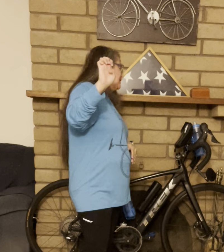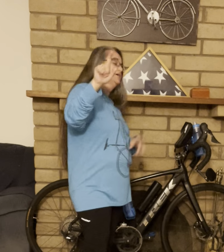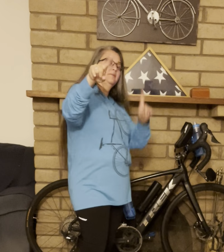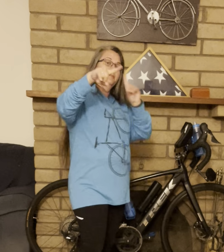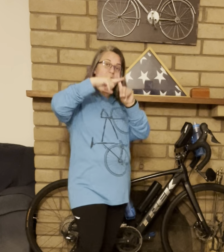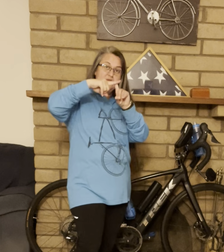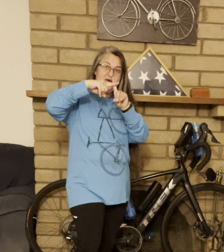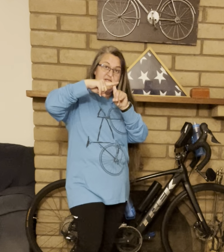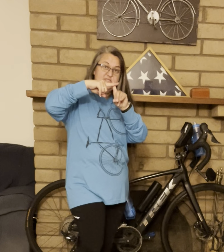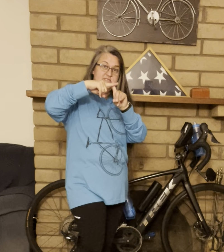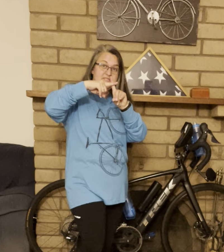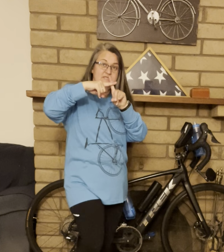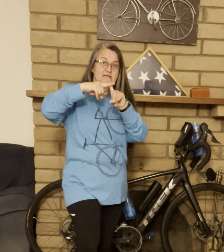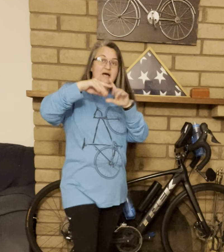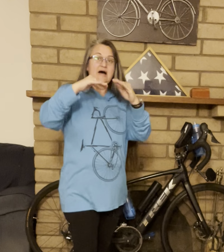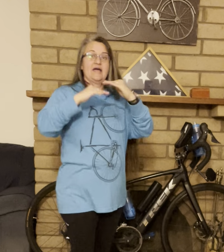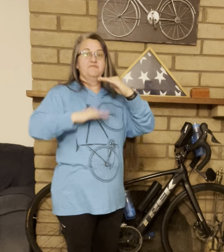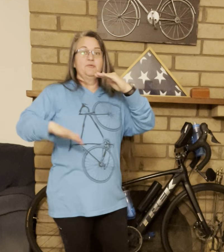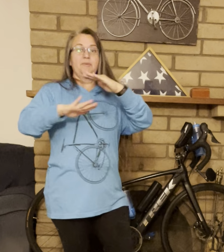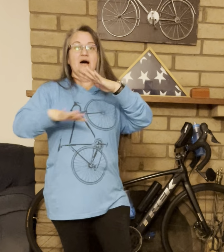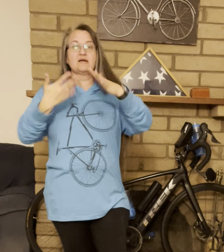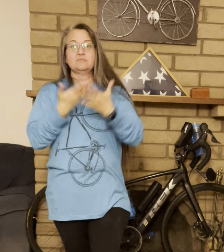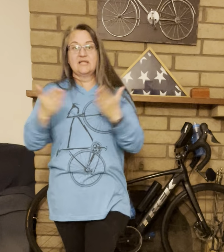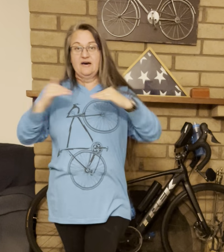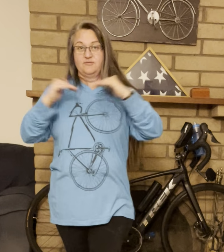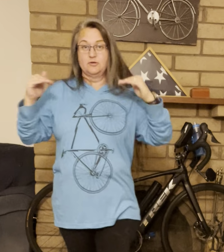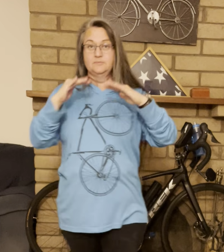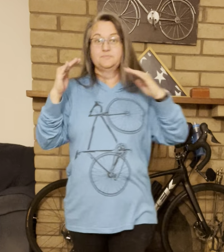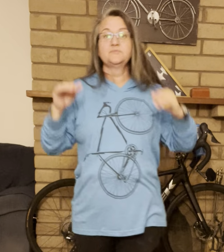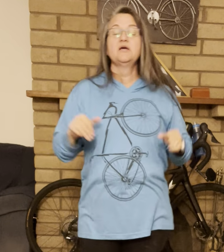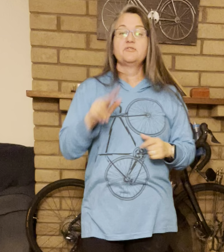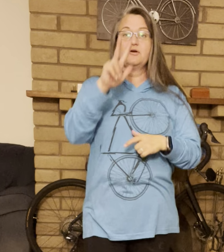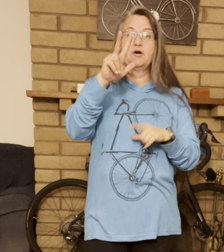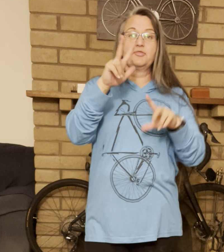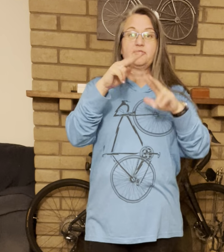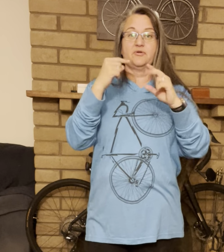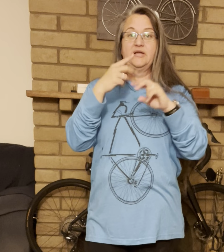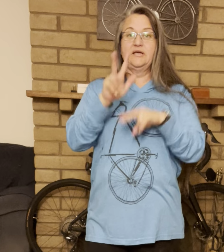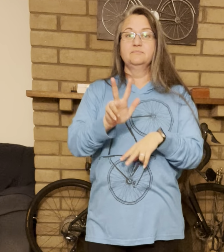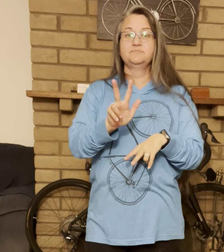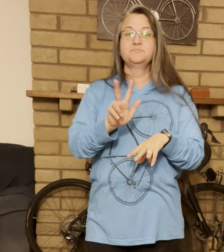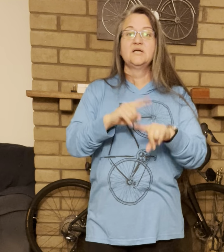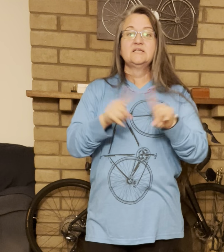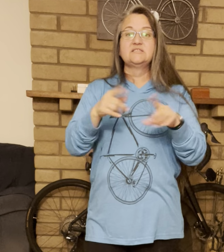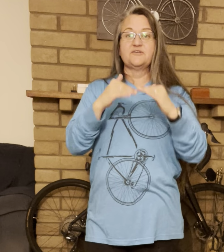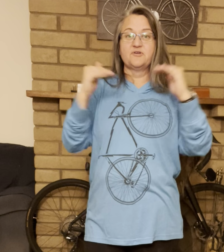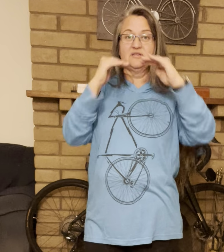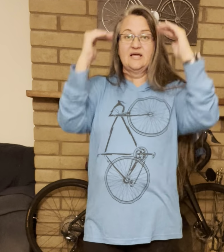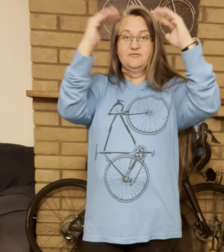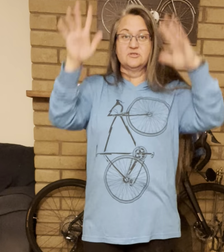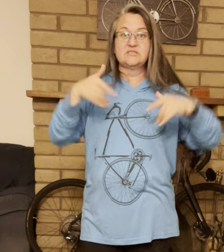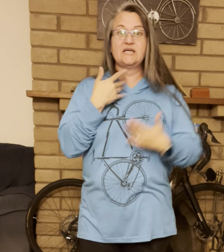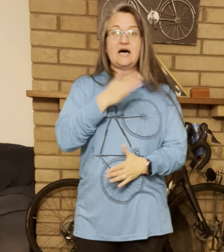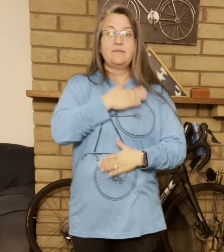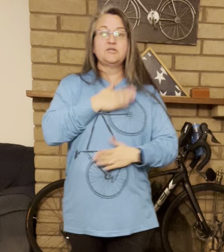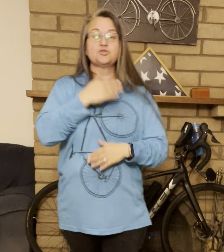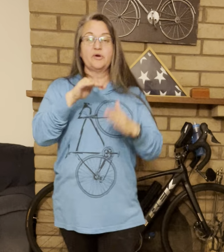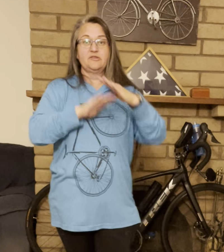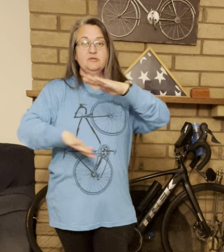Domain Plus. I have the bottom level. There are 3 different levels and I'm enjoying the